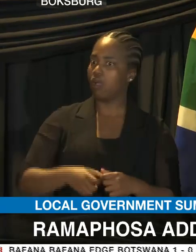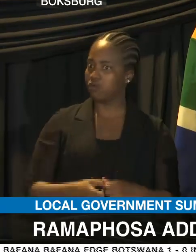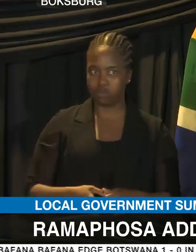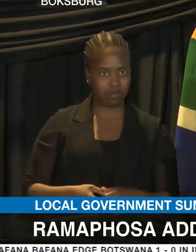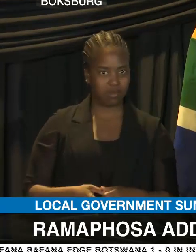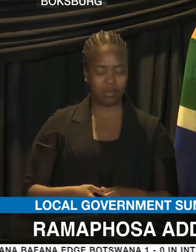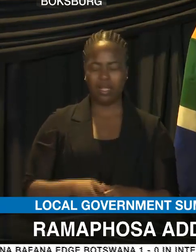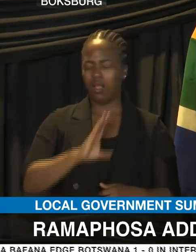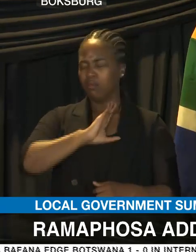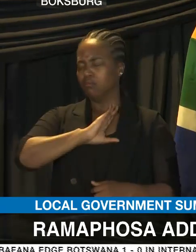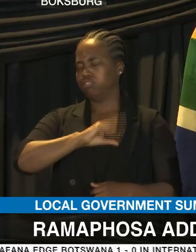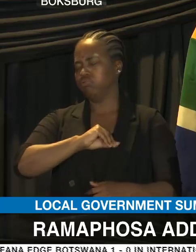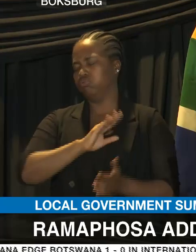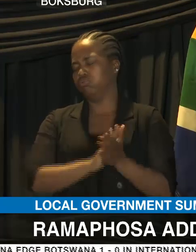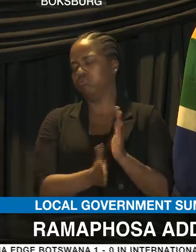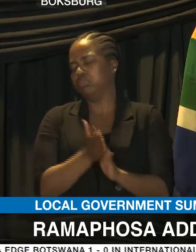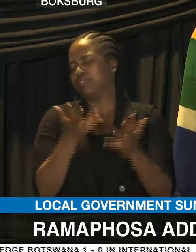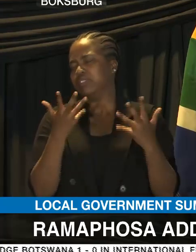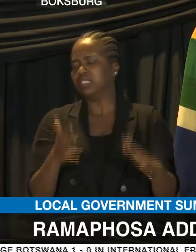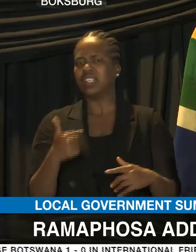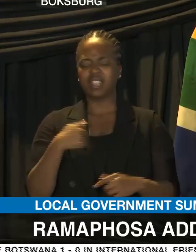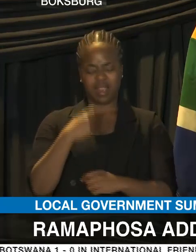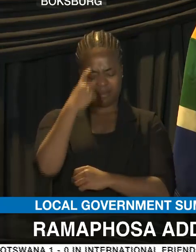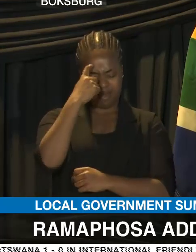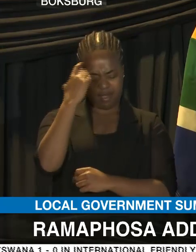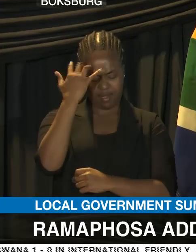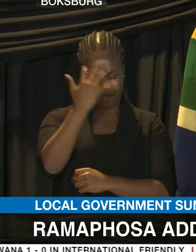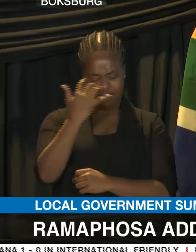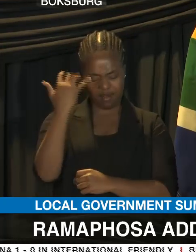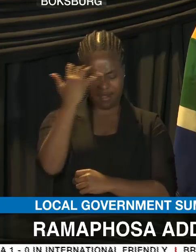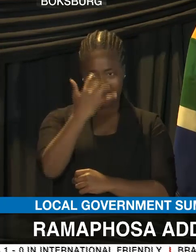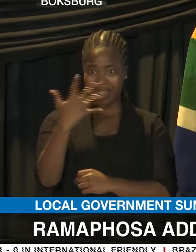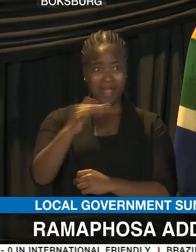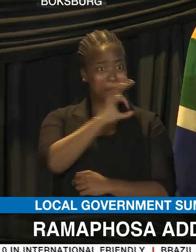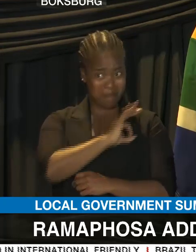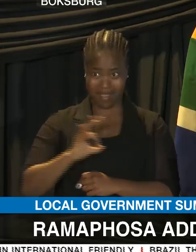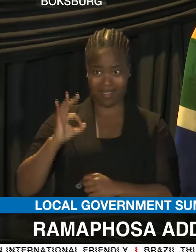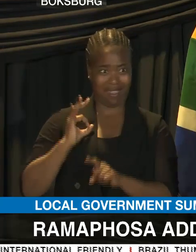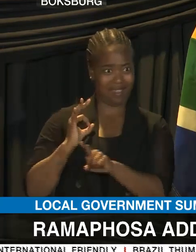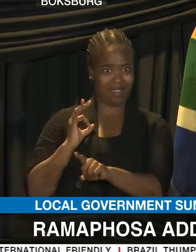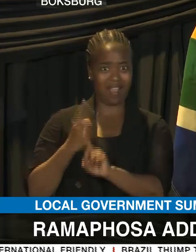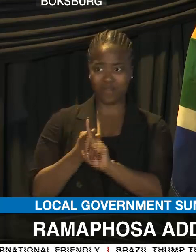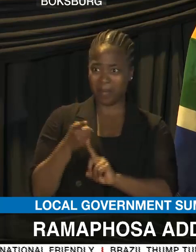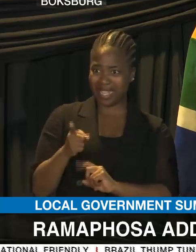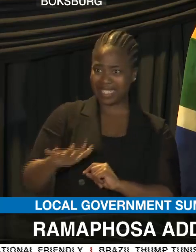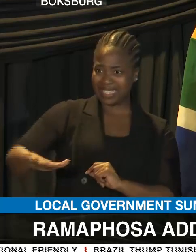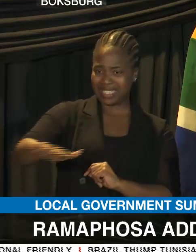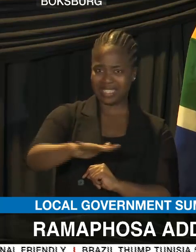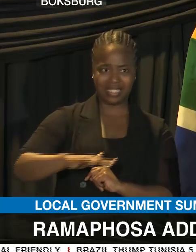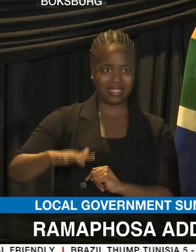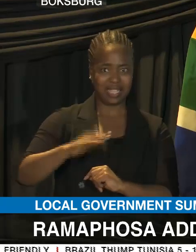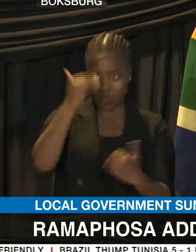then I dismayed, because then I asked myself, if the mayor of this